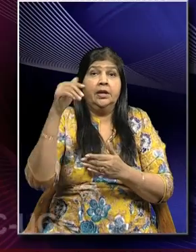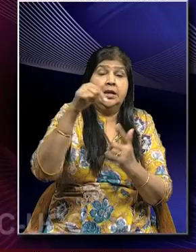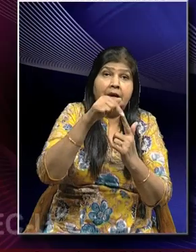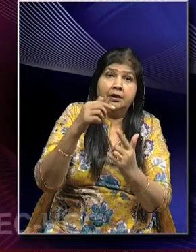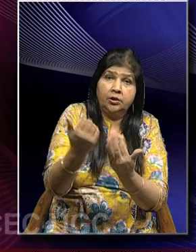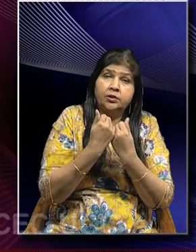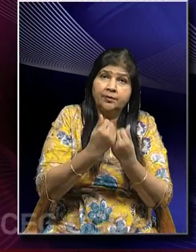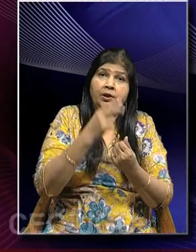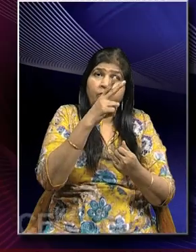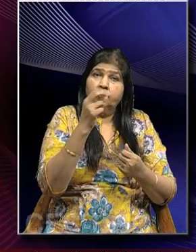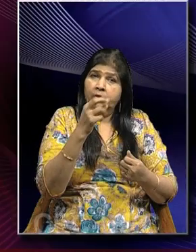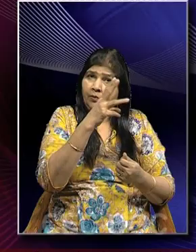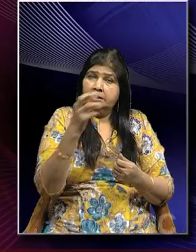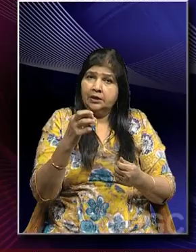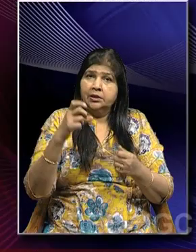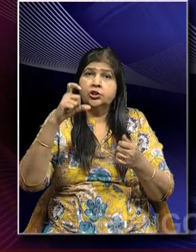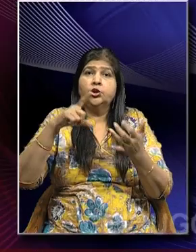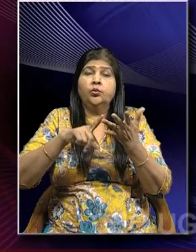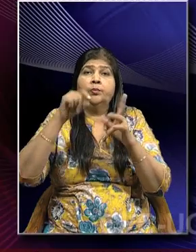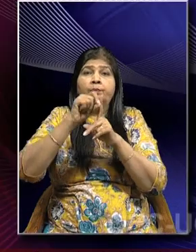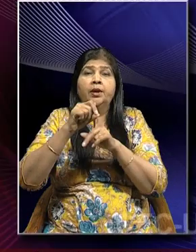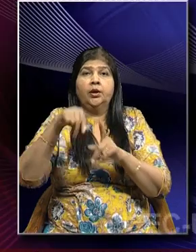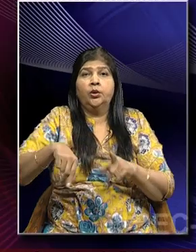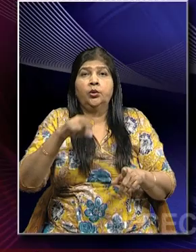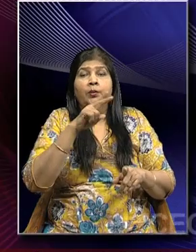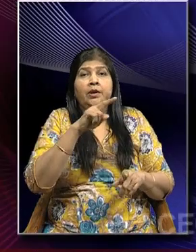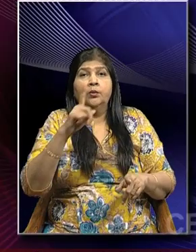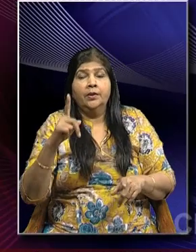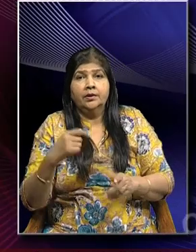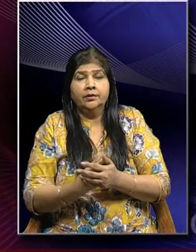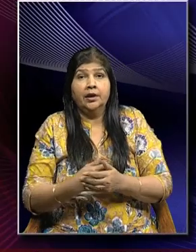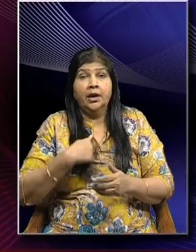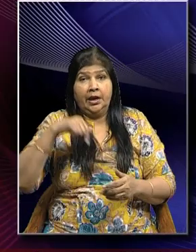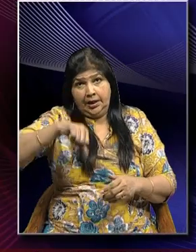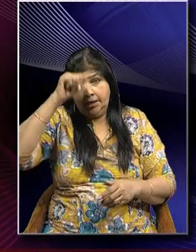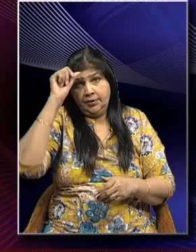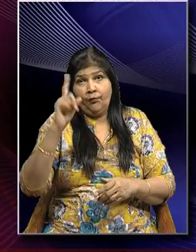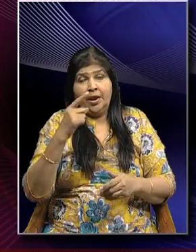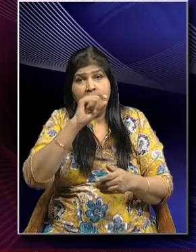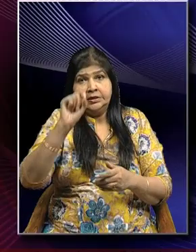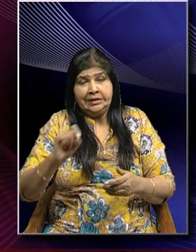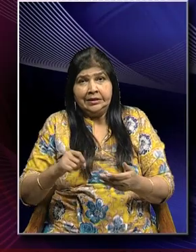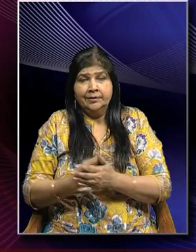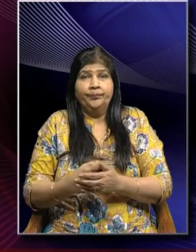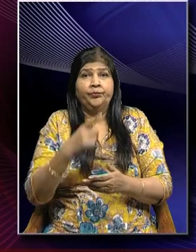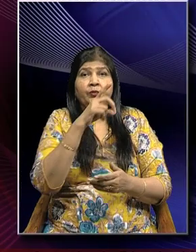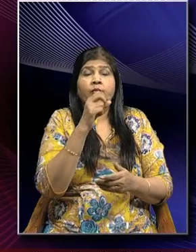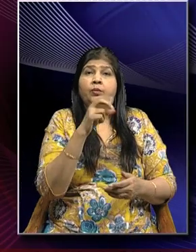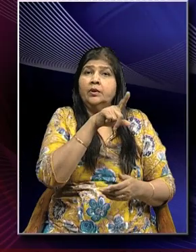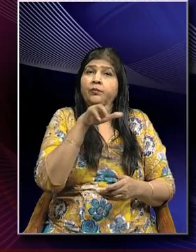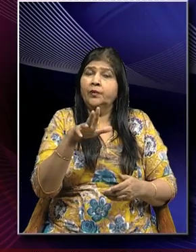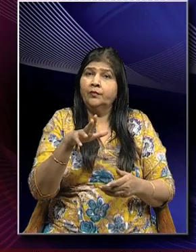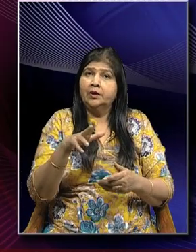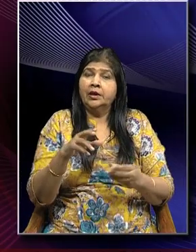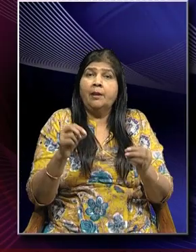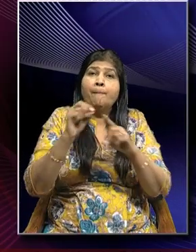2030 at the COP21. So India is one of the signatory to this 2015 Paris Climate